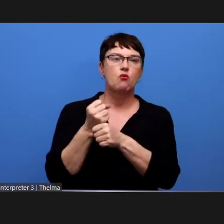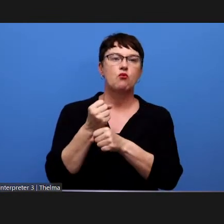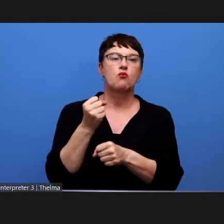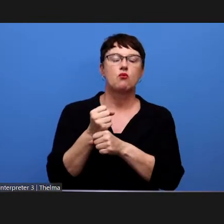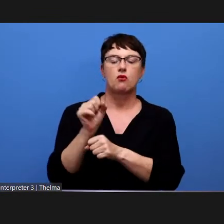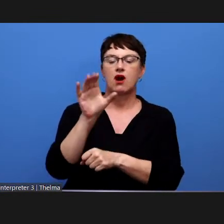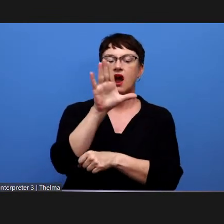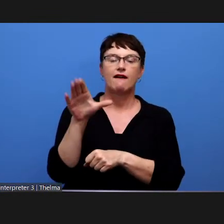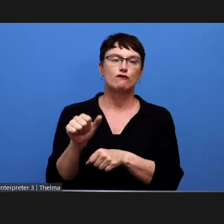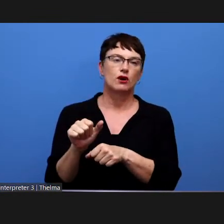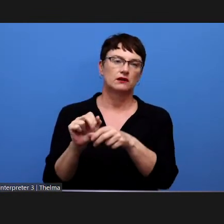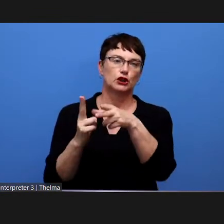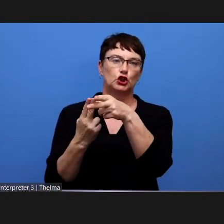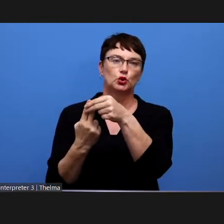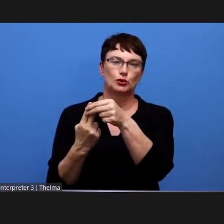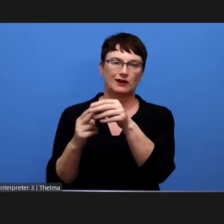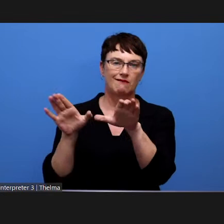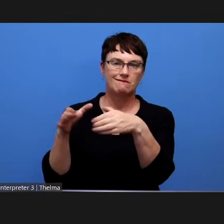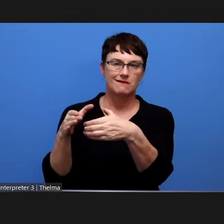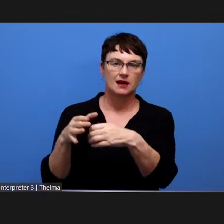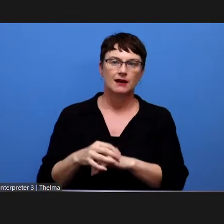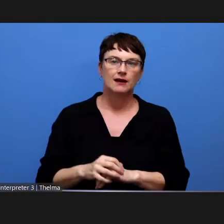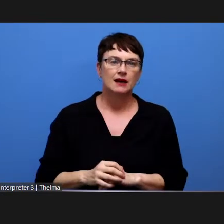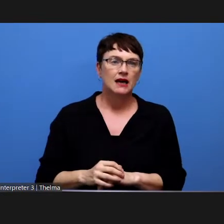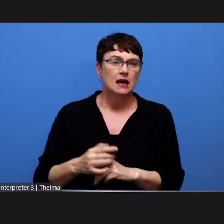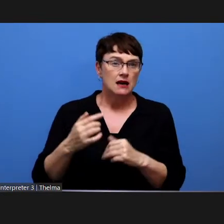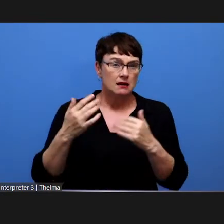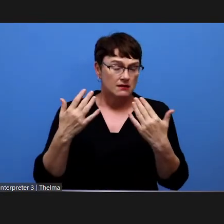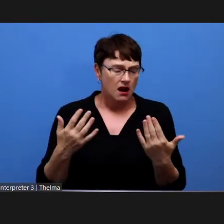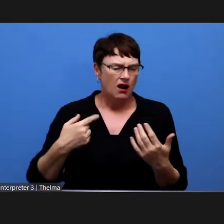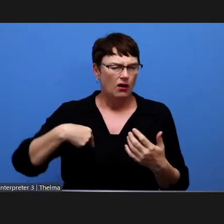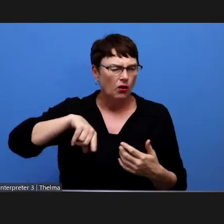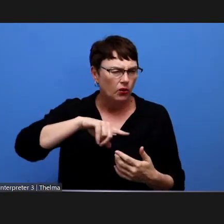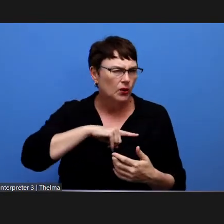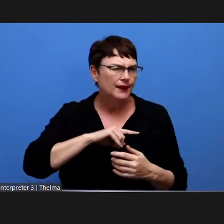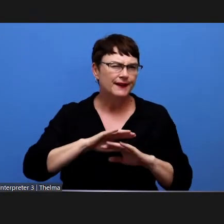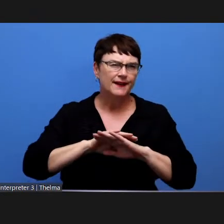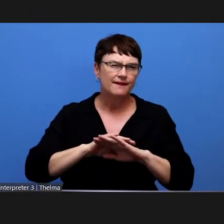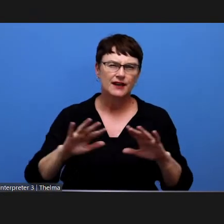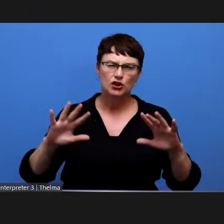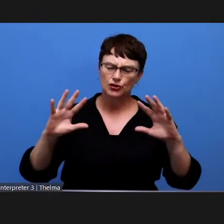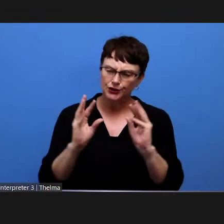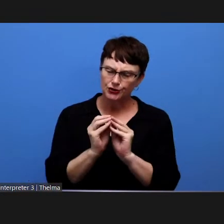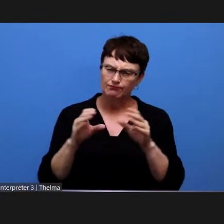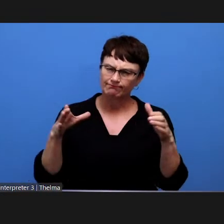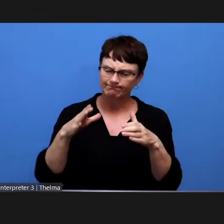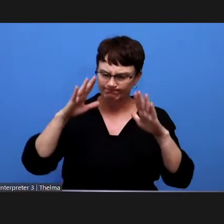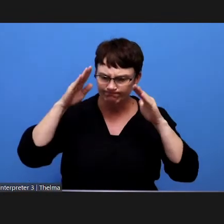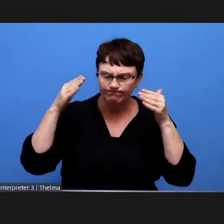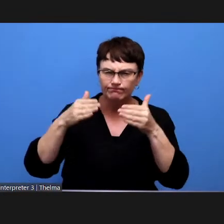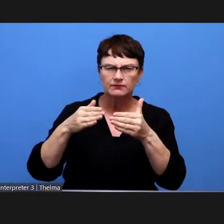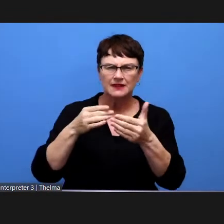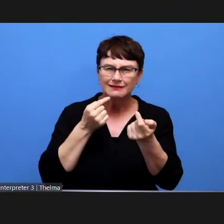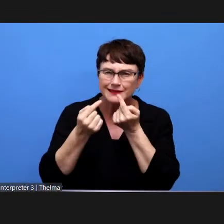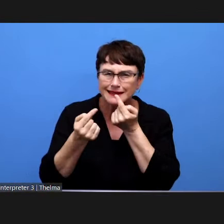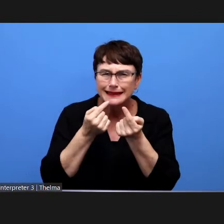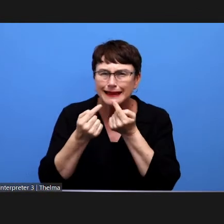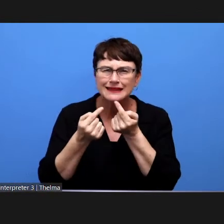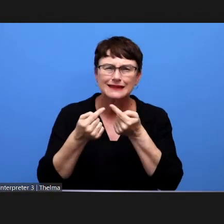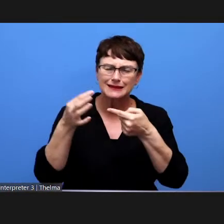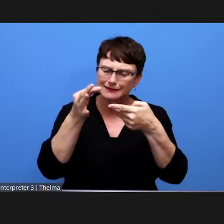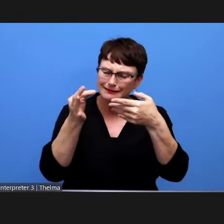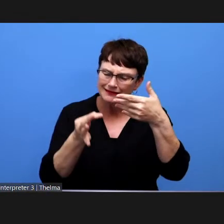SDG 6 shows that we're having difficulties in achieving the goal due to not only the climate